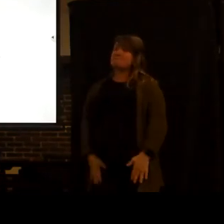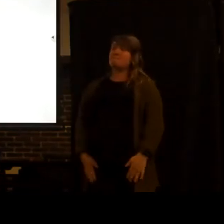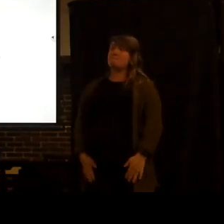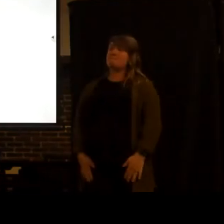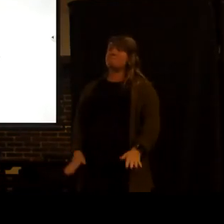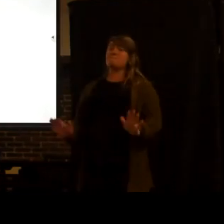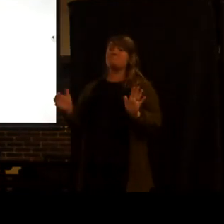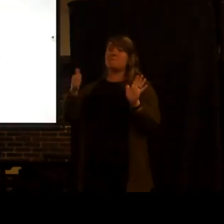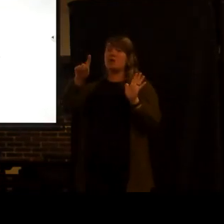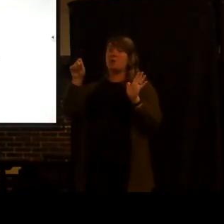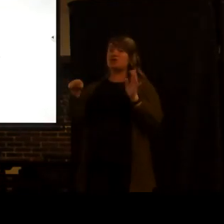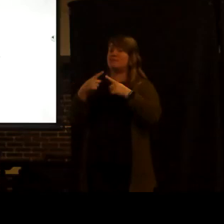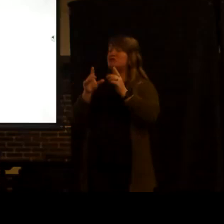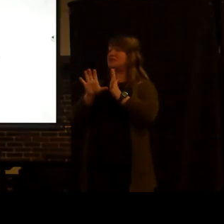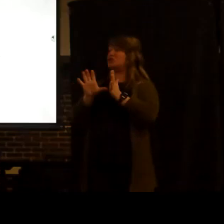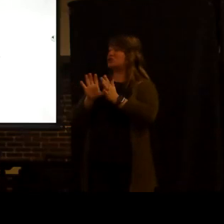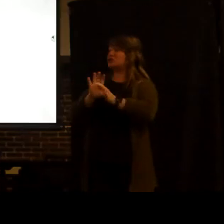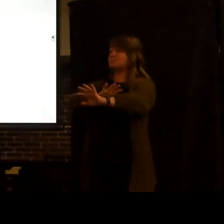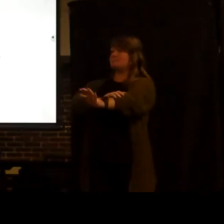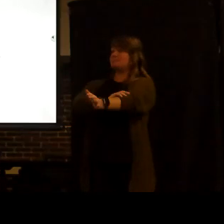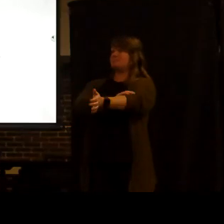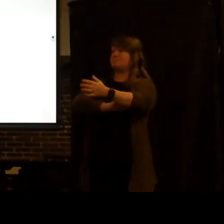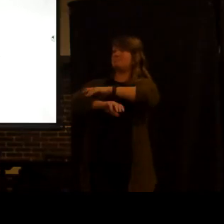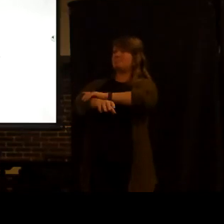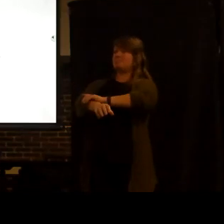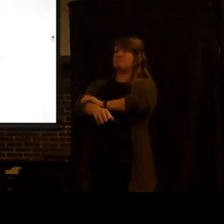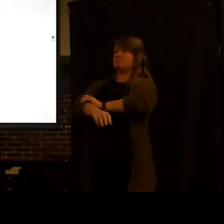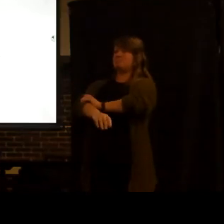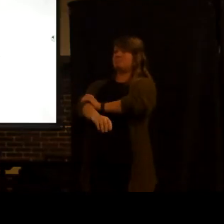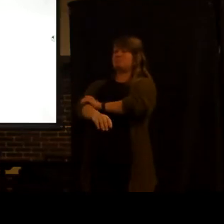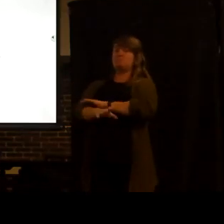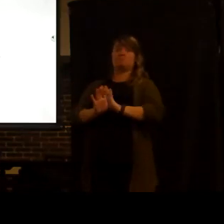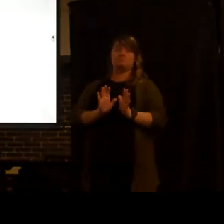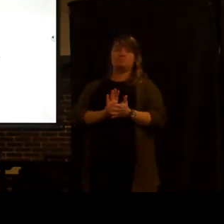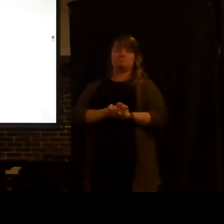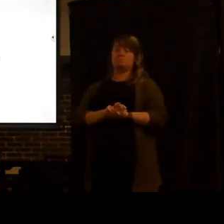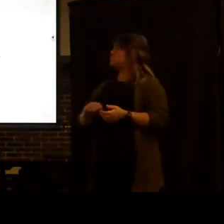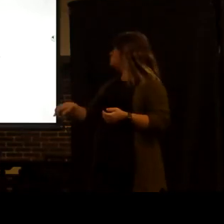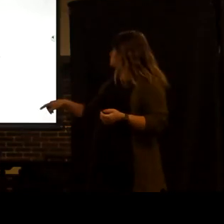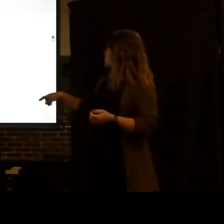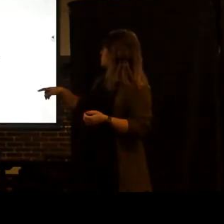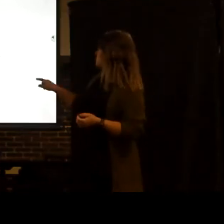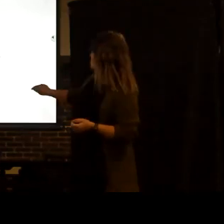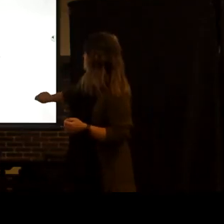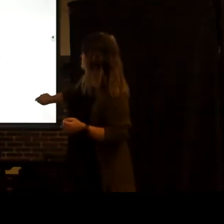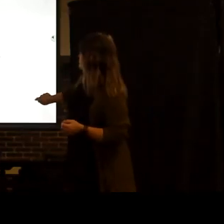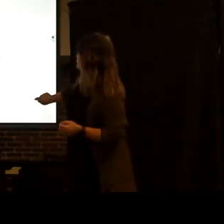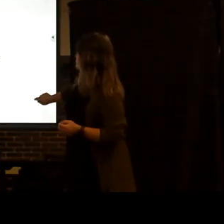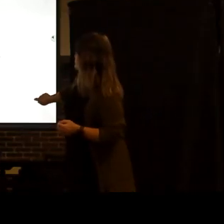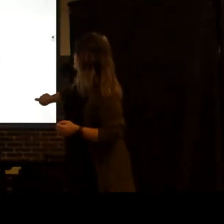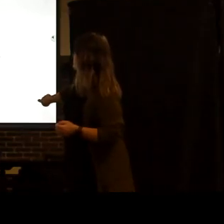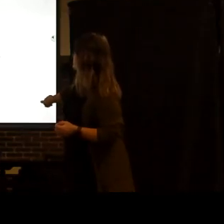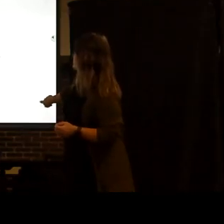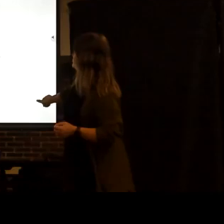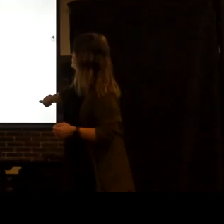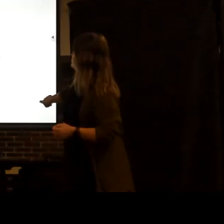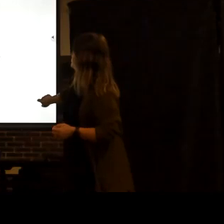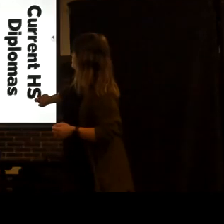other exceptionalities get qualified automatically for BDDS services. Any other questions?